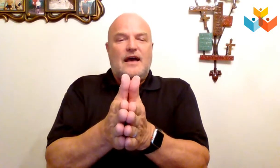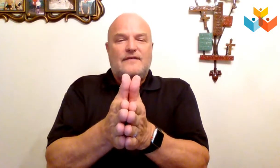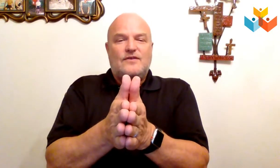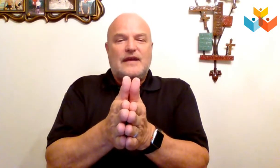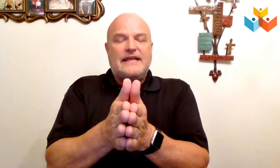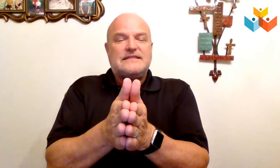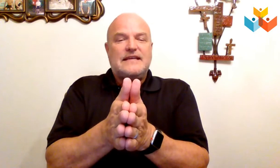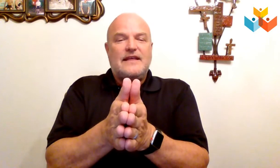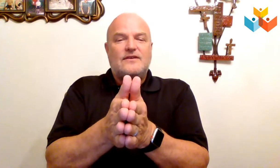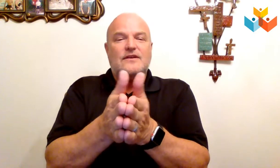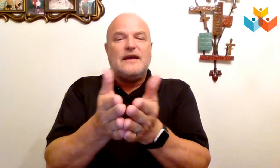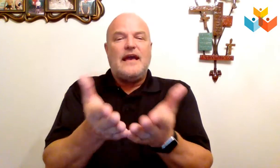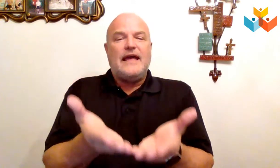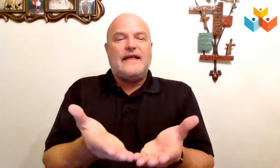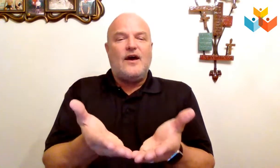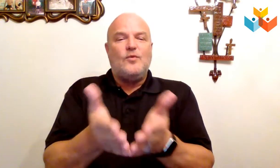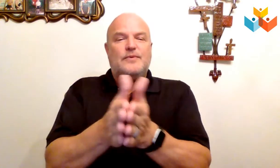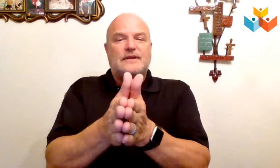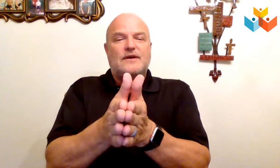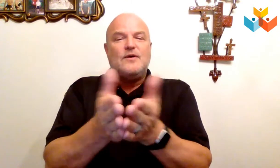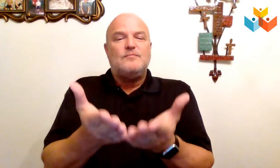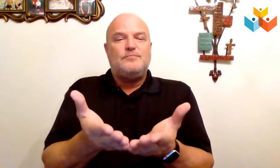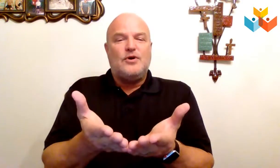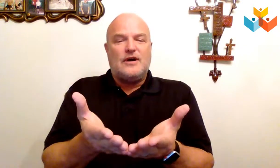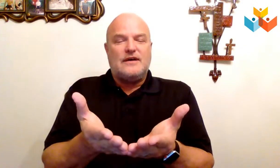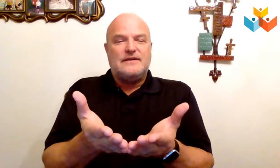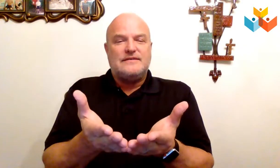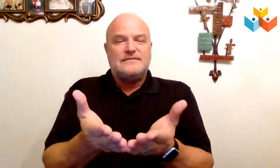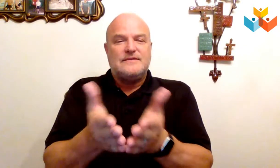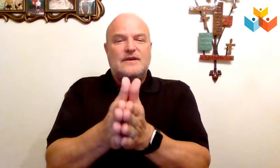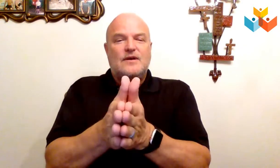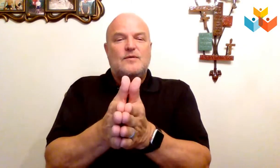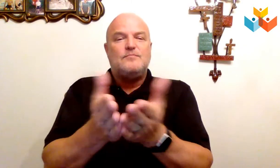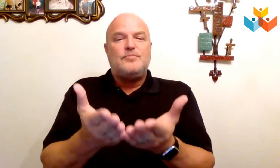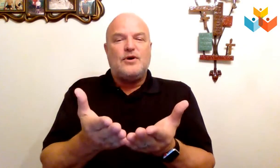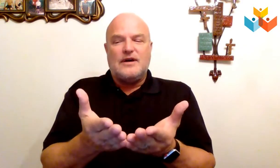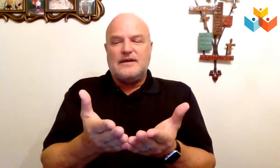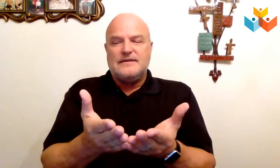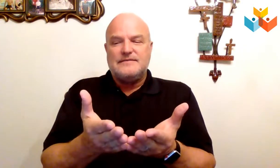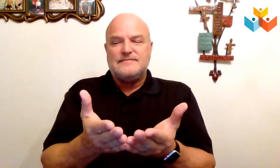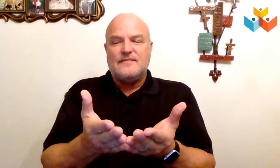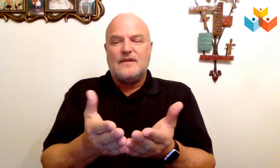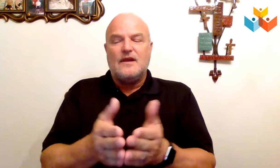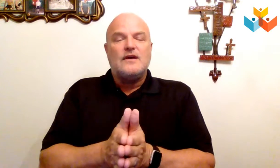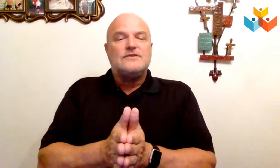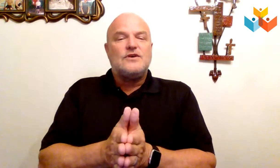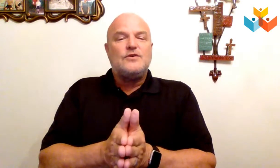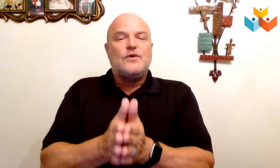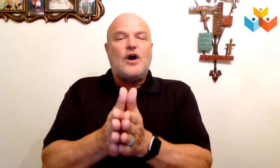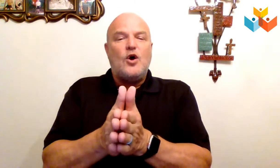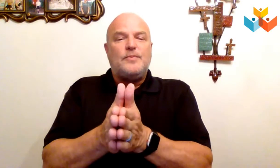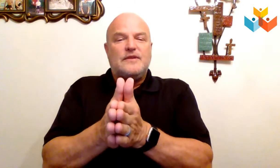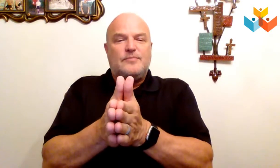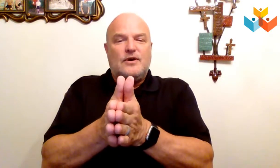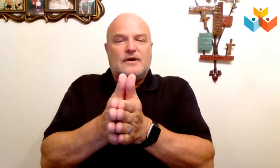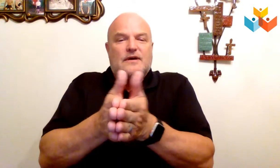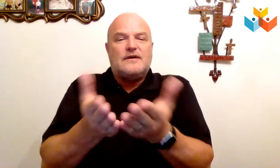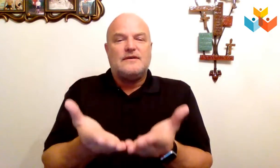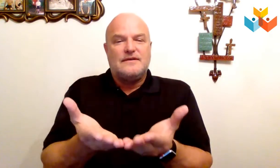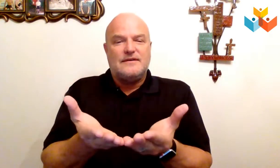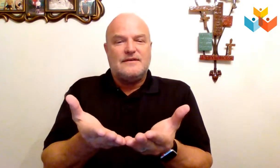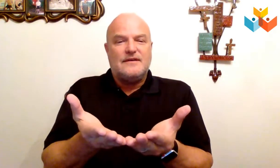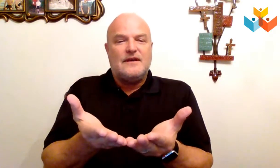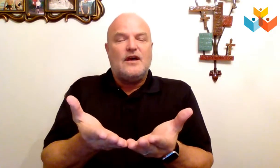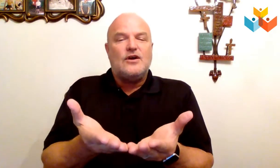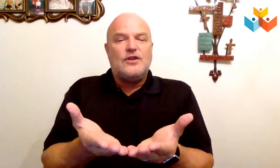Book. Have your hands together and they open. Book. Book. So you